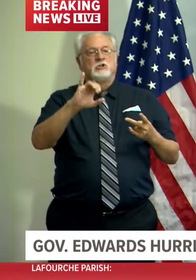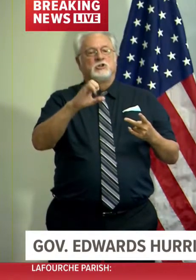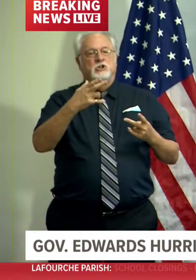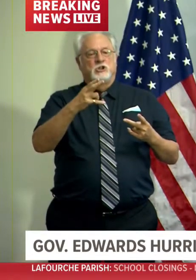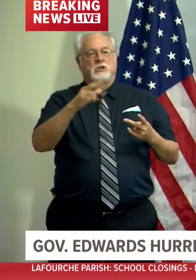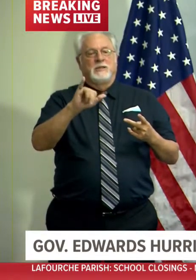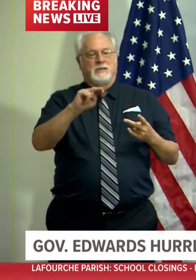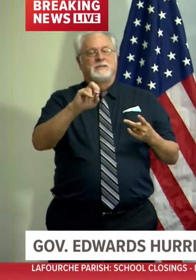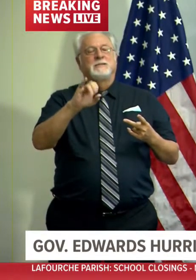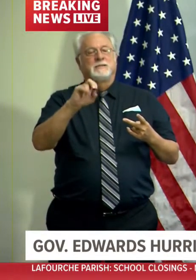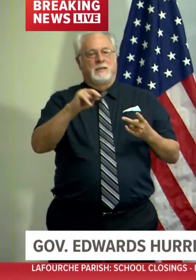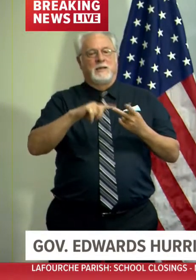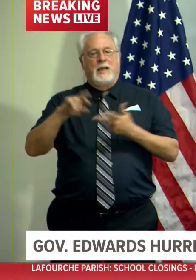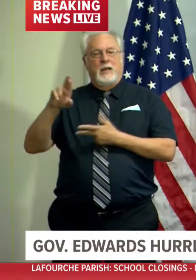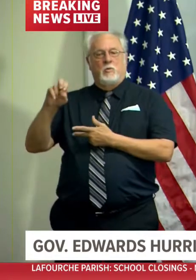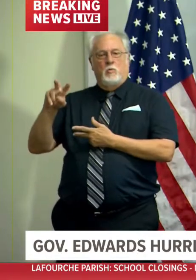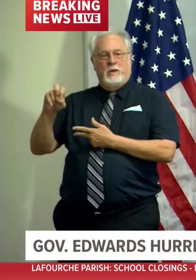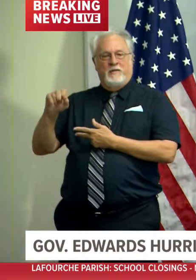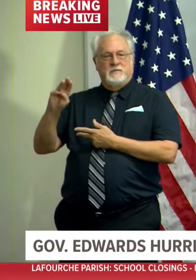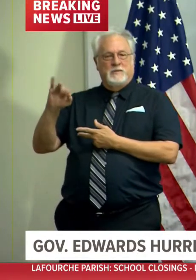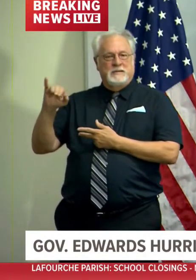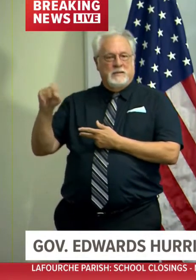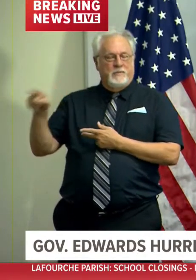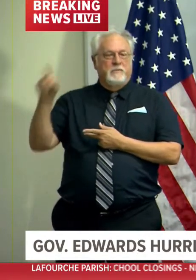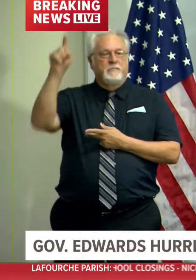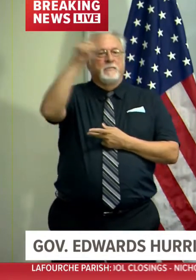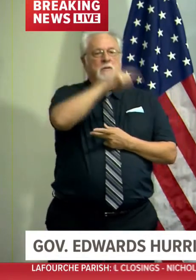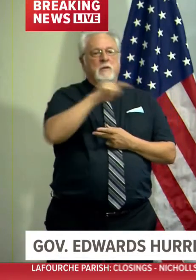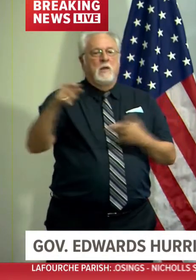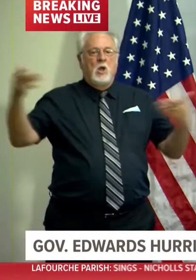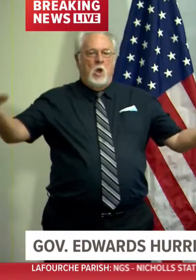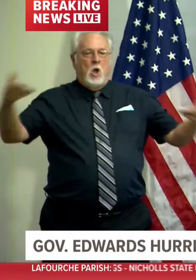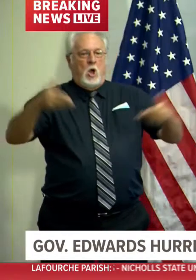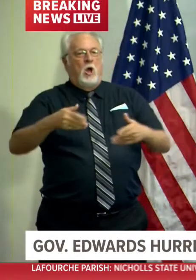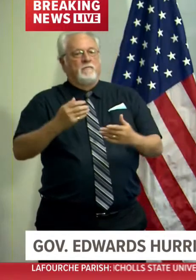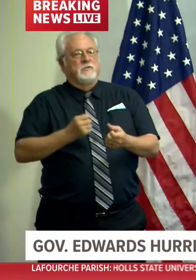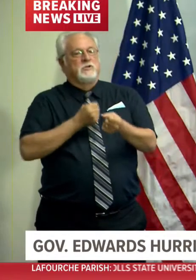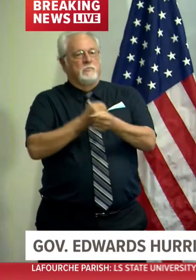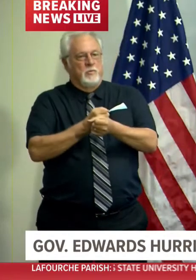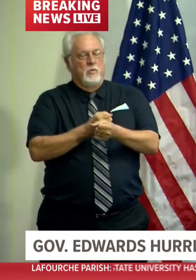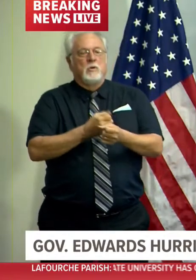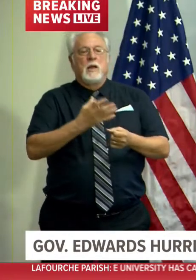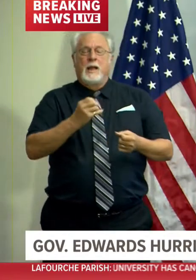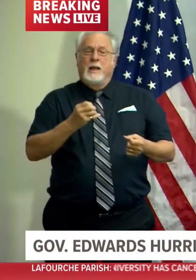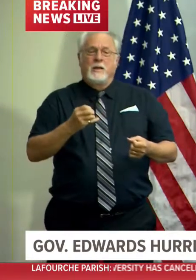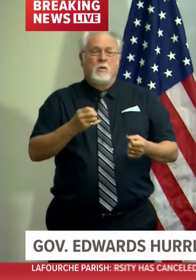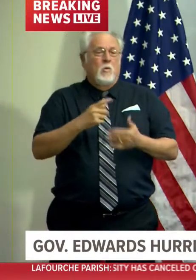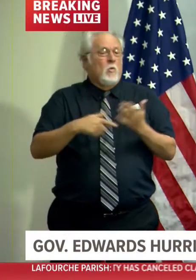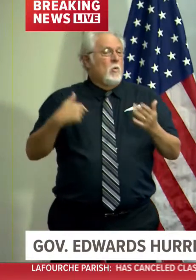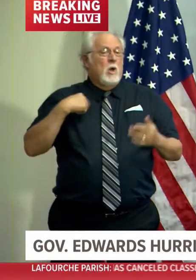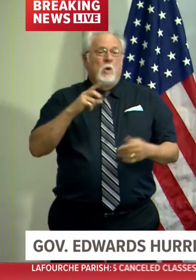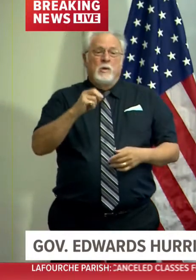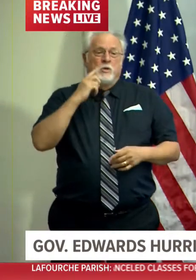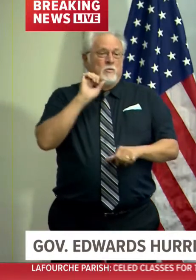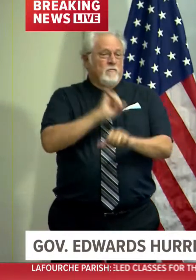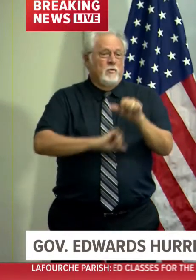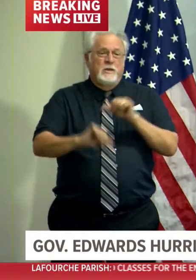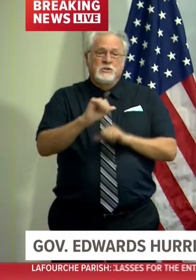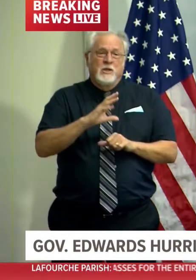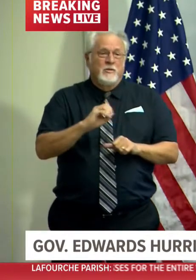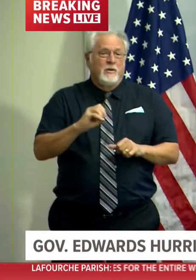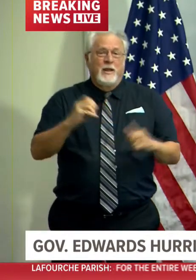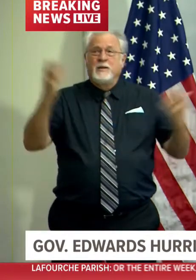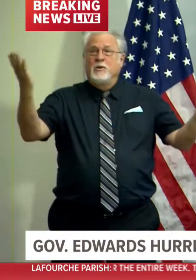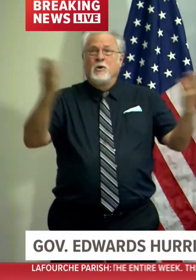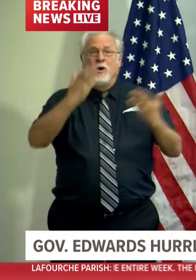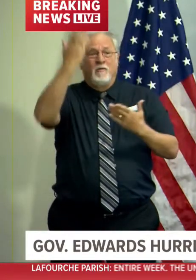and Governor Reeves in Mississippi, all of whom have offered their support. And, you know, it's just what we do for one another. And when the offer